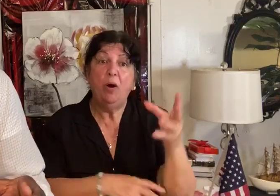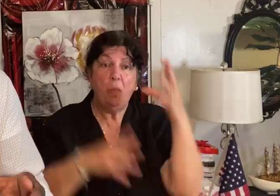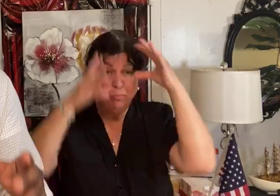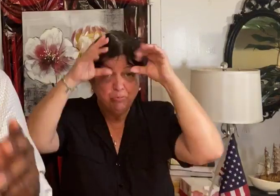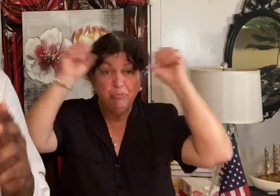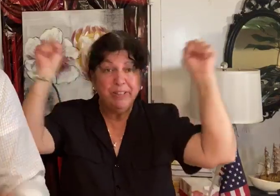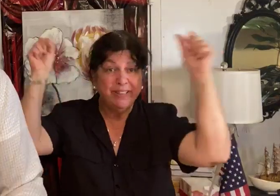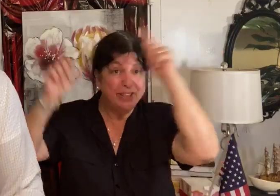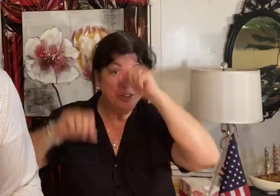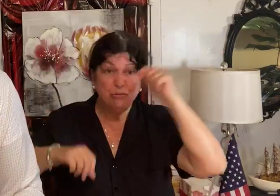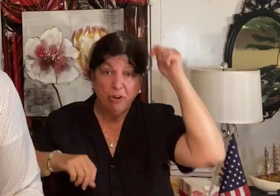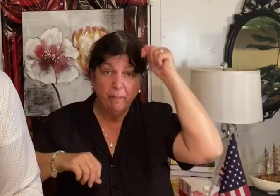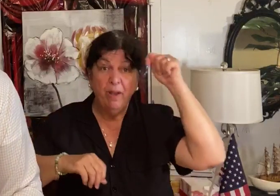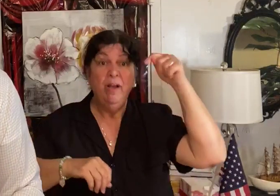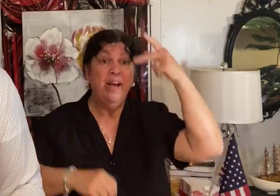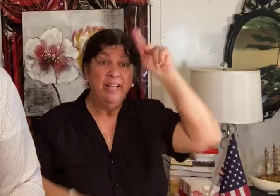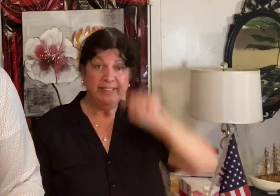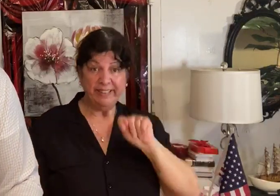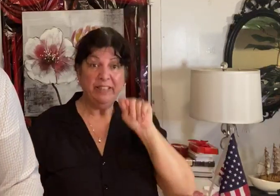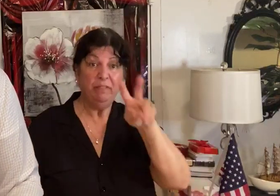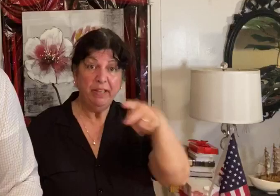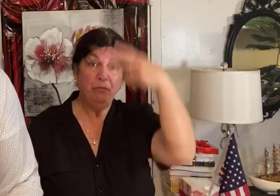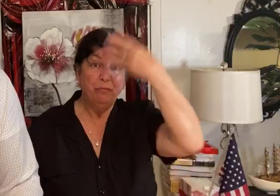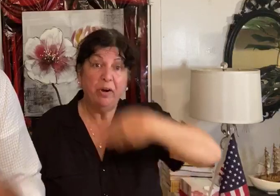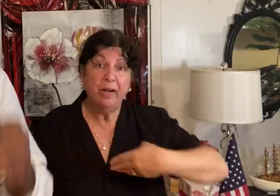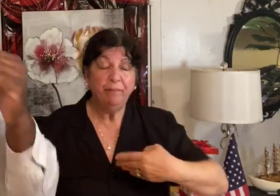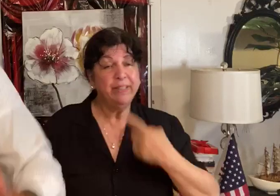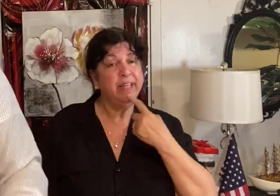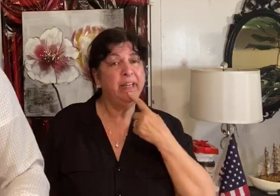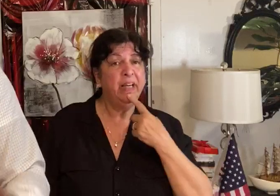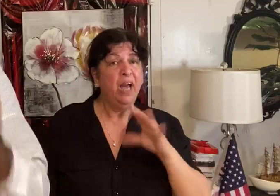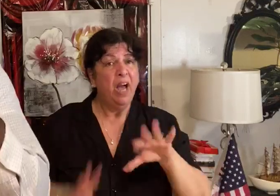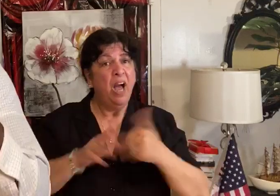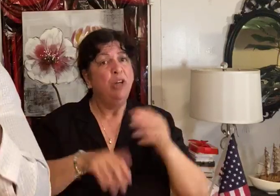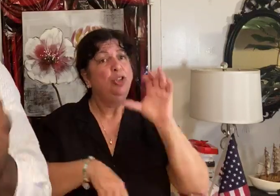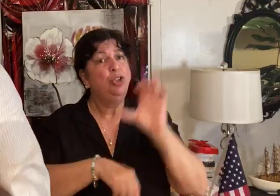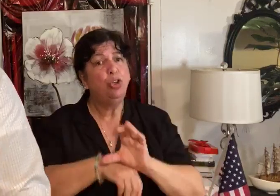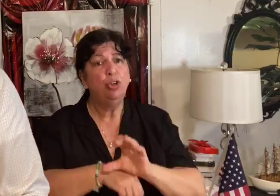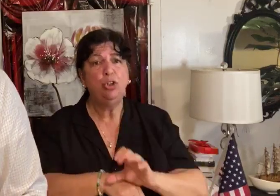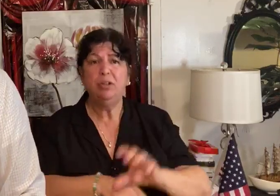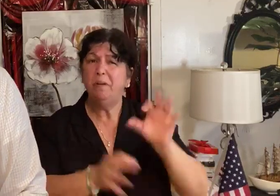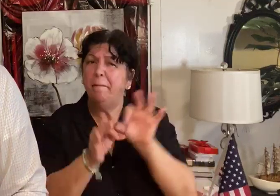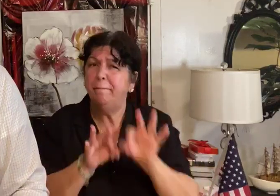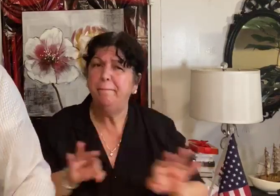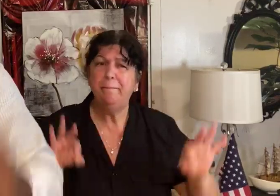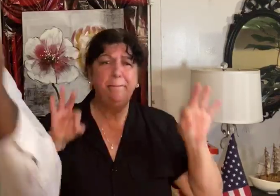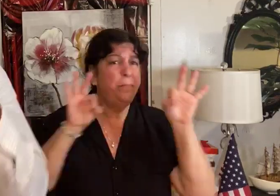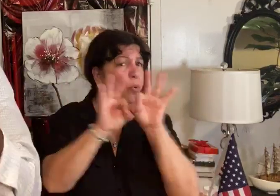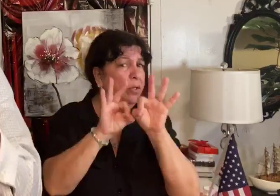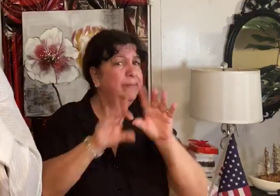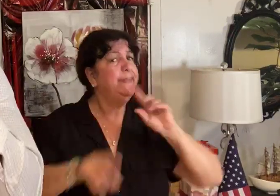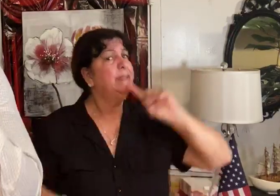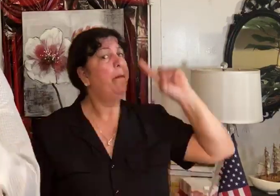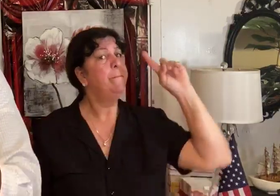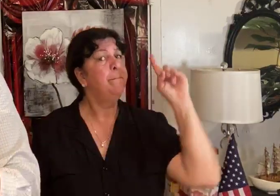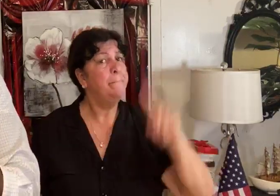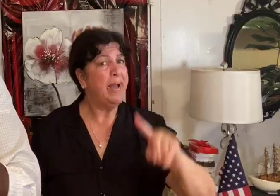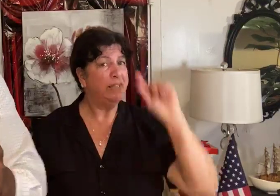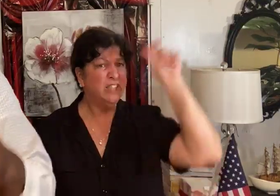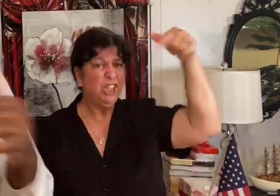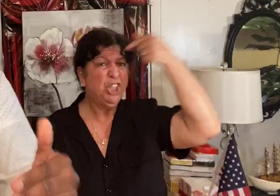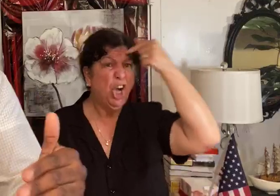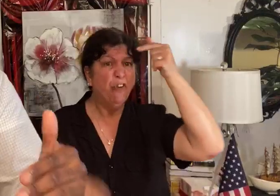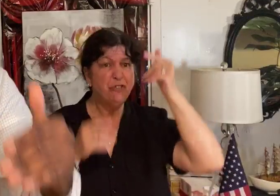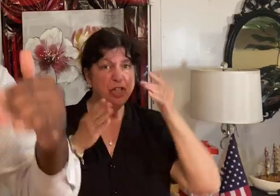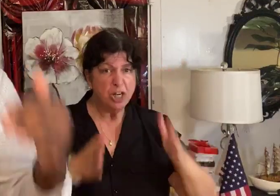up on television and said how churches are essential. He demanded of the governors